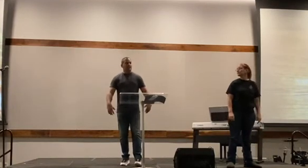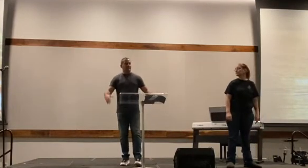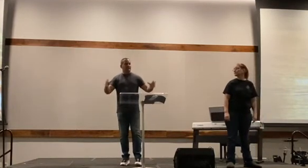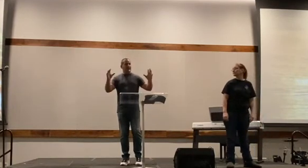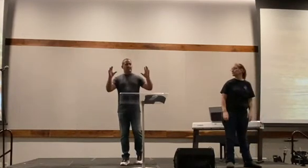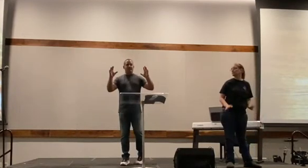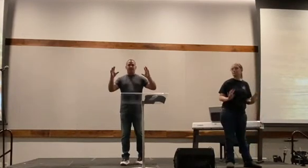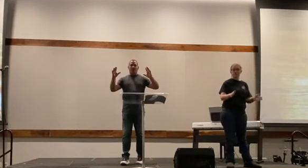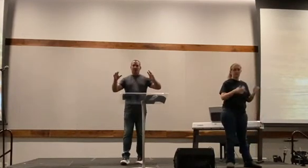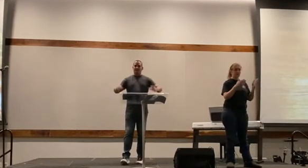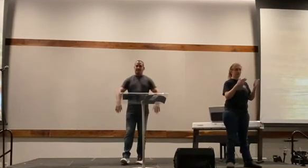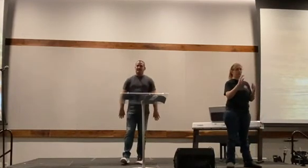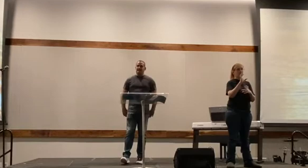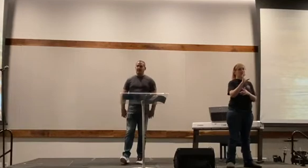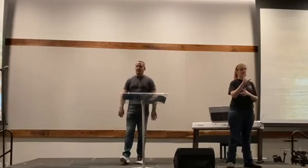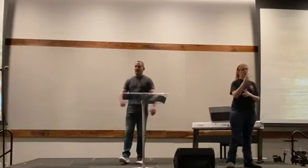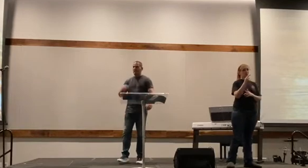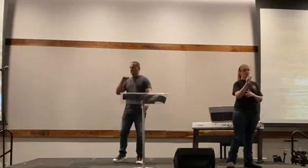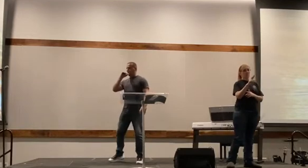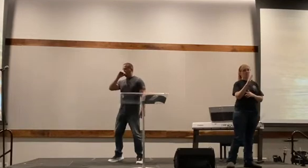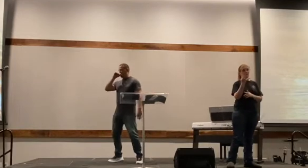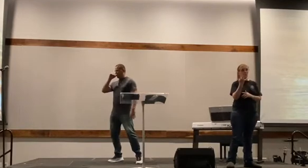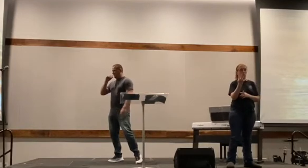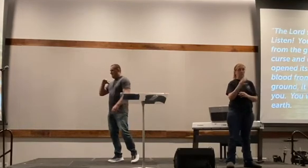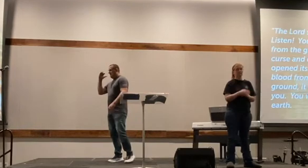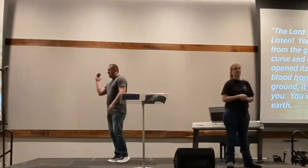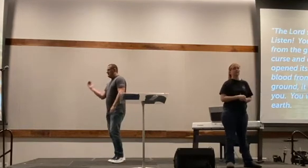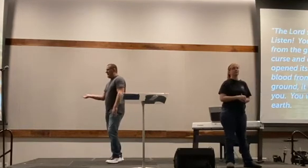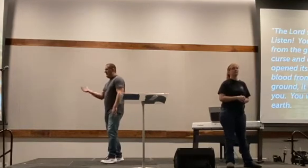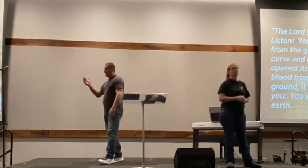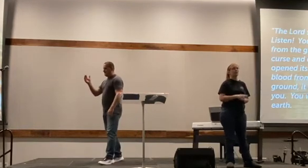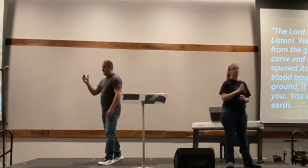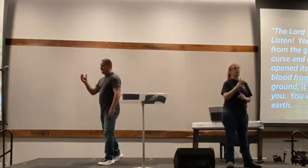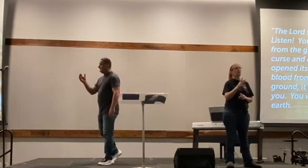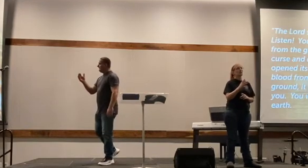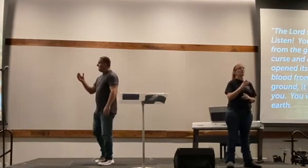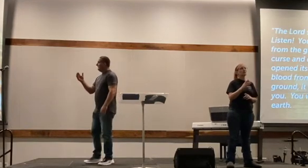Let's jump into chapter 4 of Genesis. Here we go.